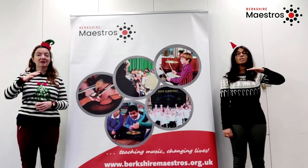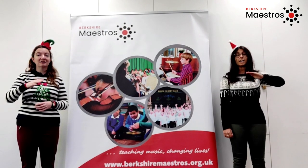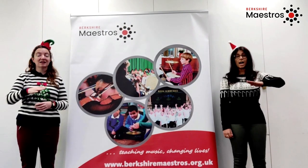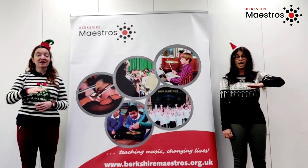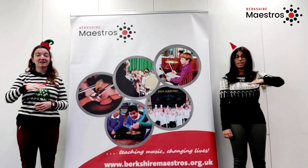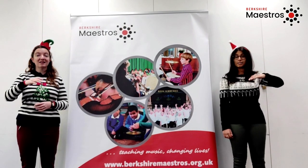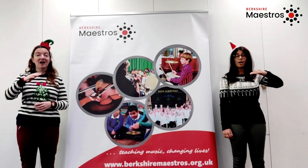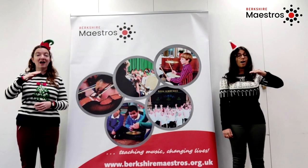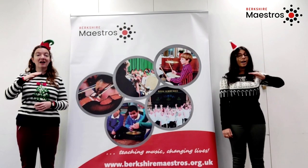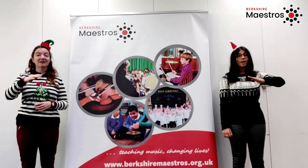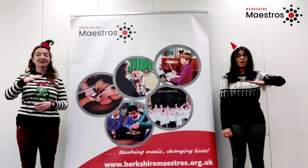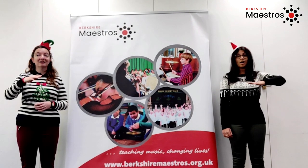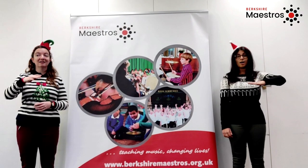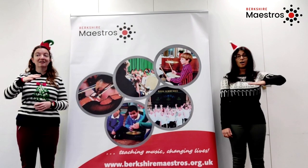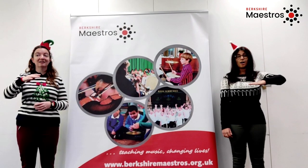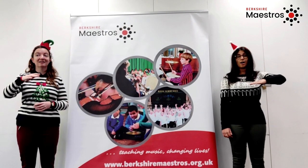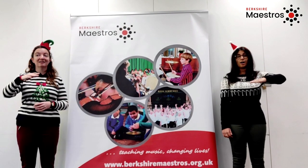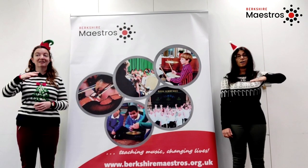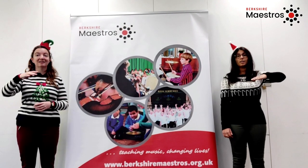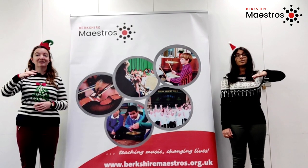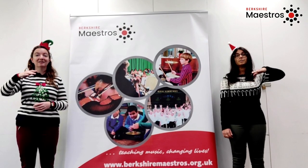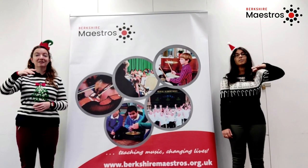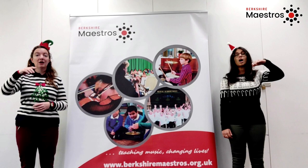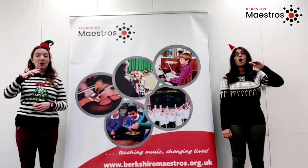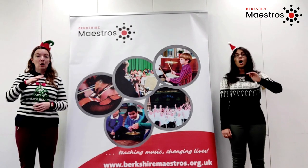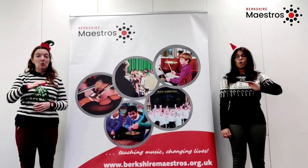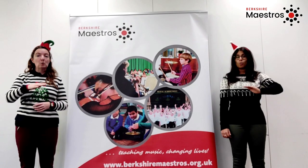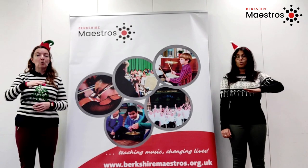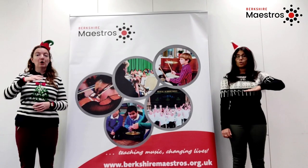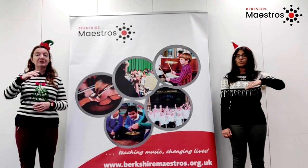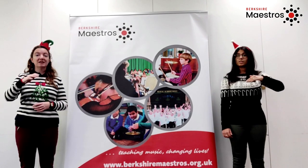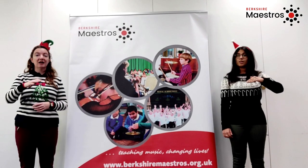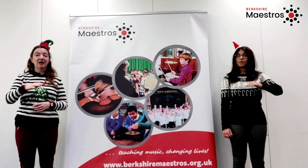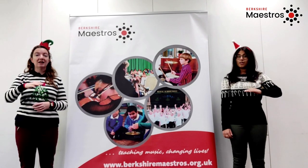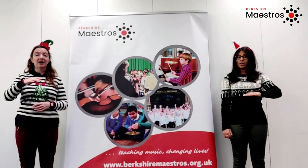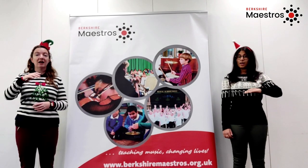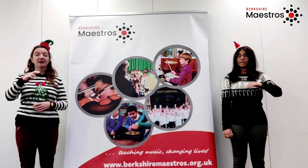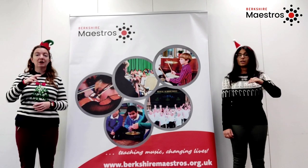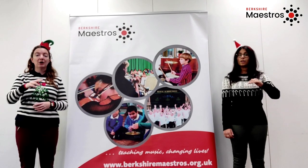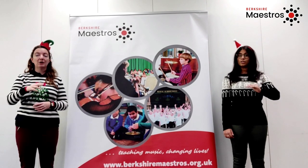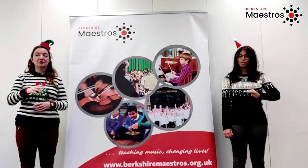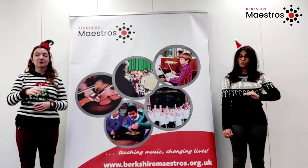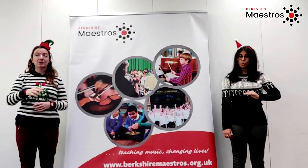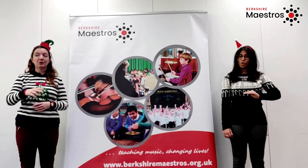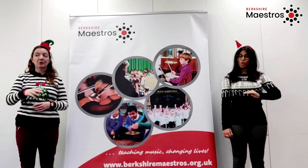hard as iron, water like a